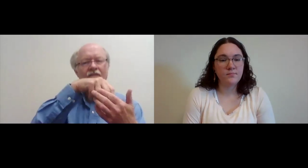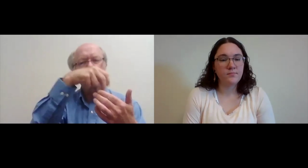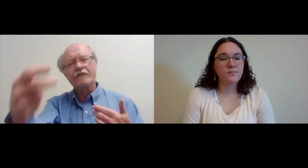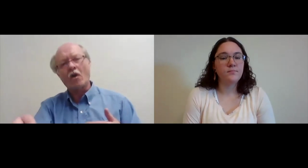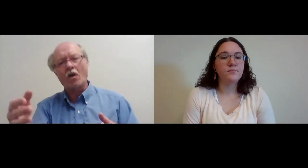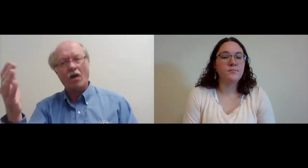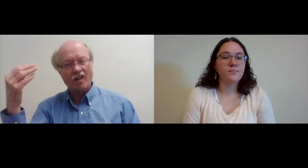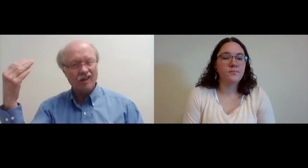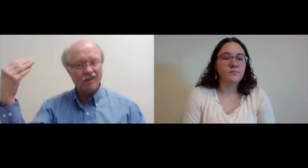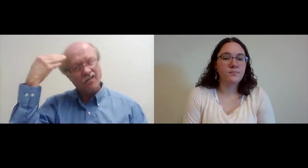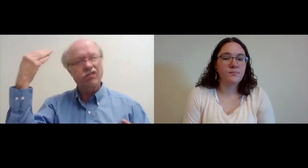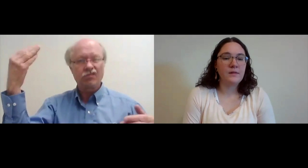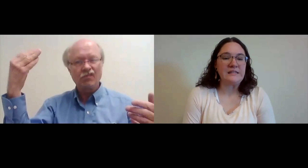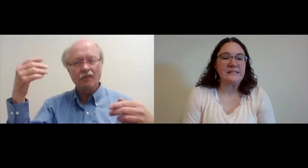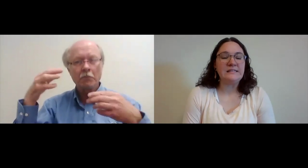So that's why they call it liability.